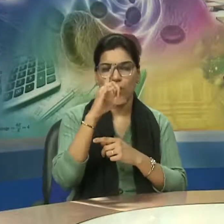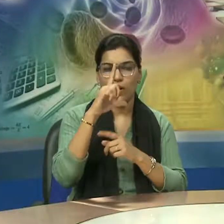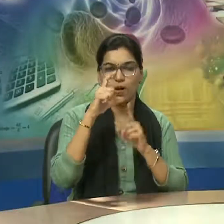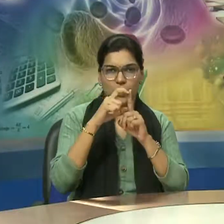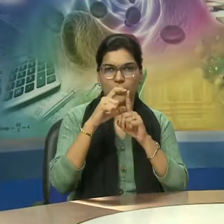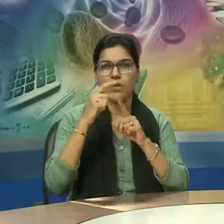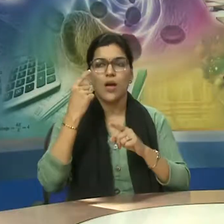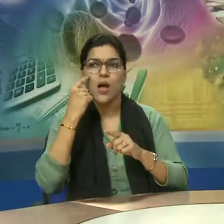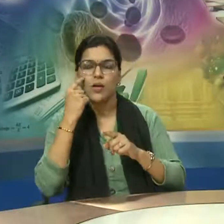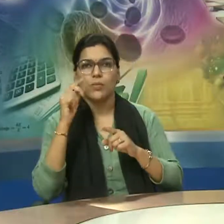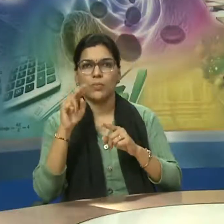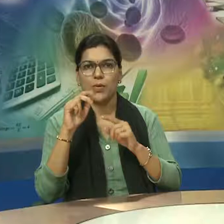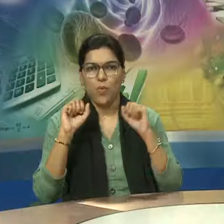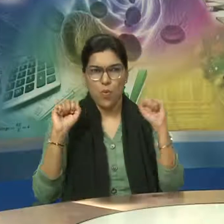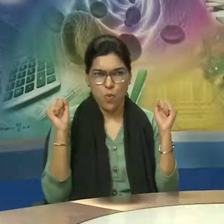Cold eyes